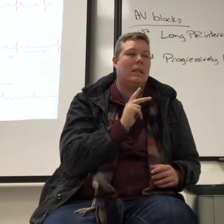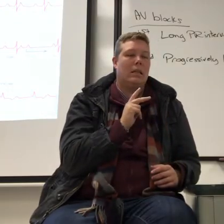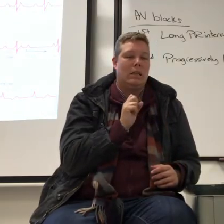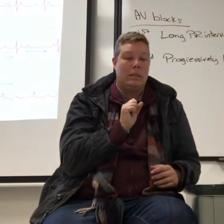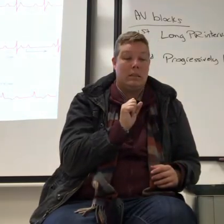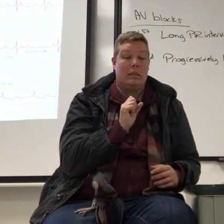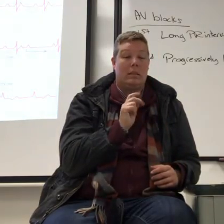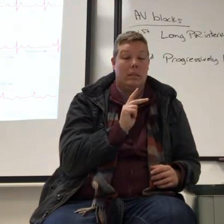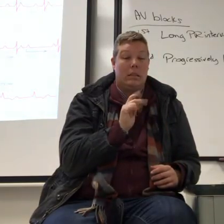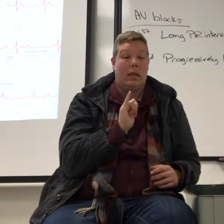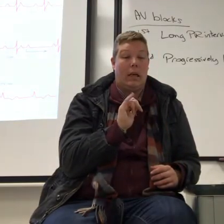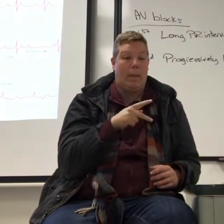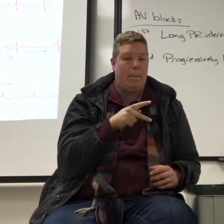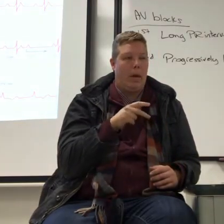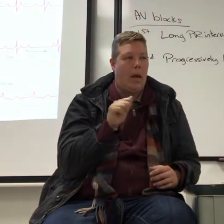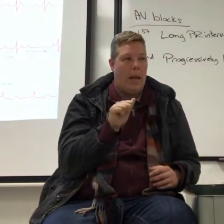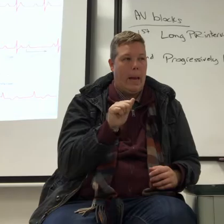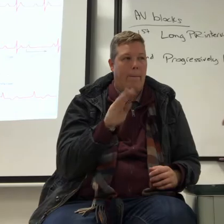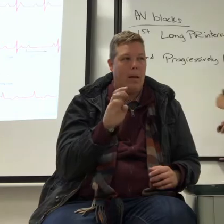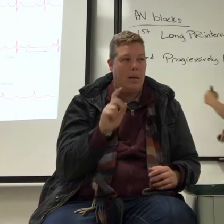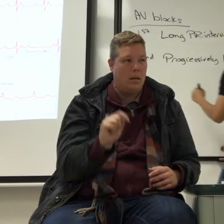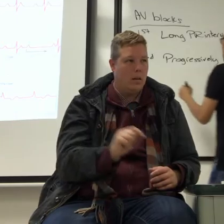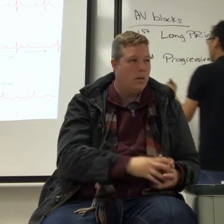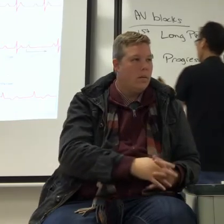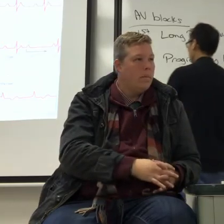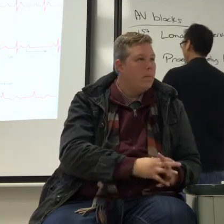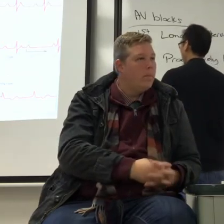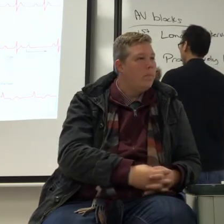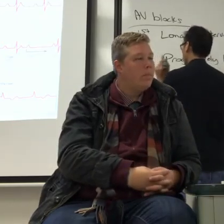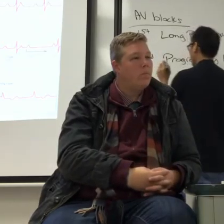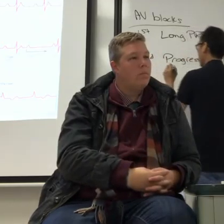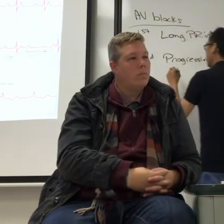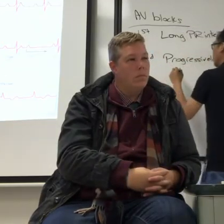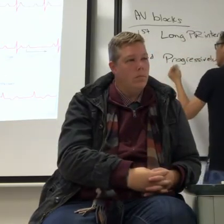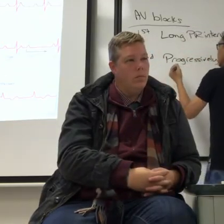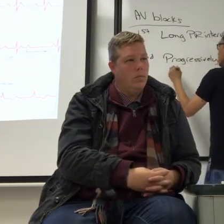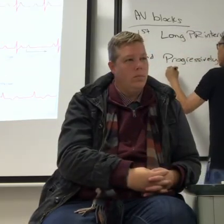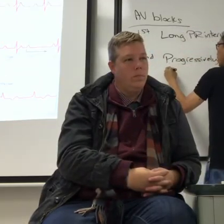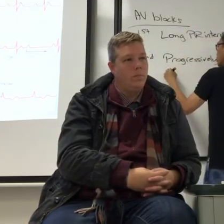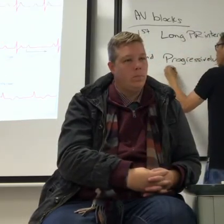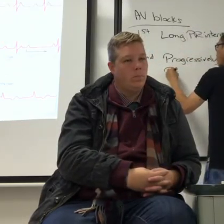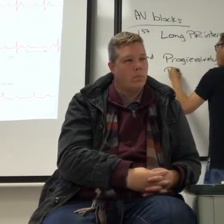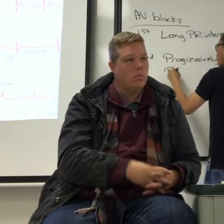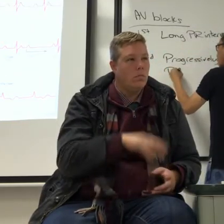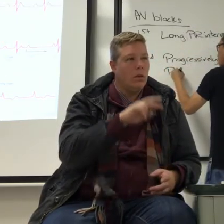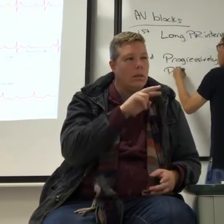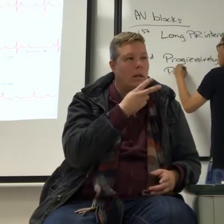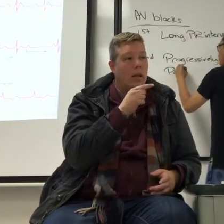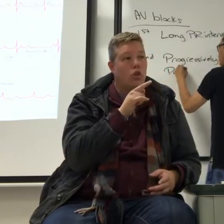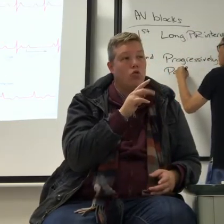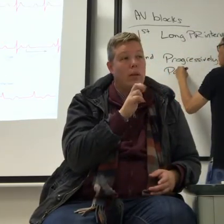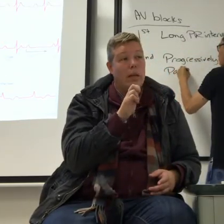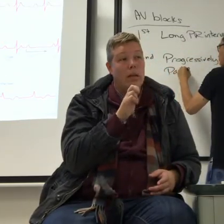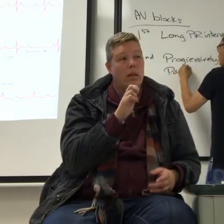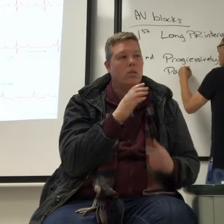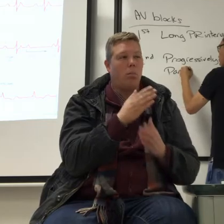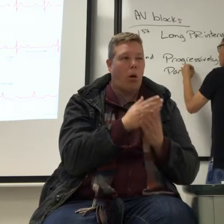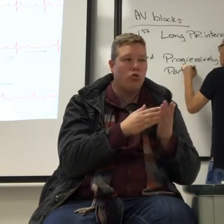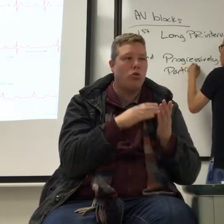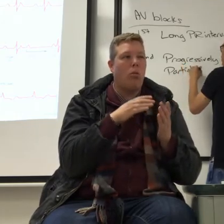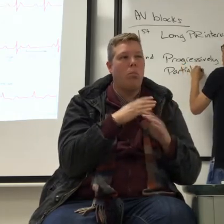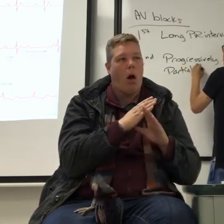A third degree block is a complete block. Second degree is a partial block.